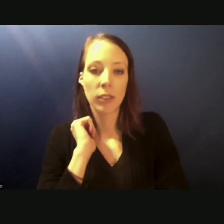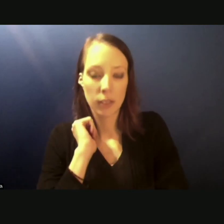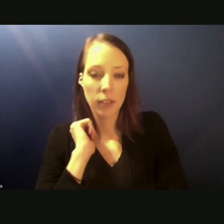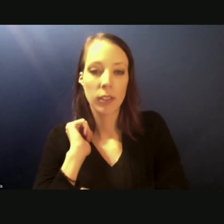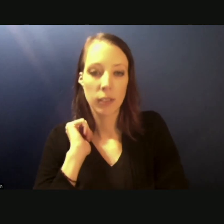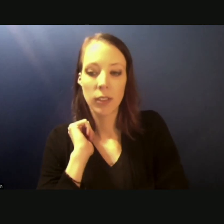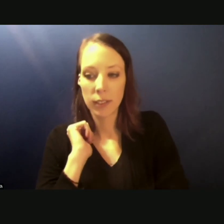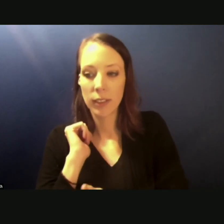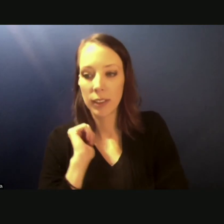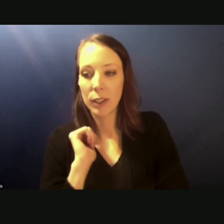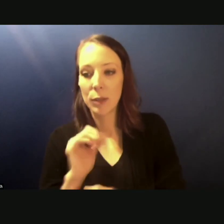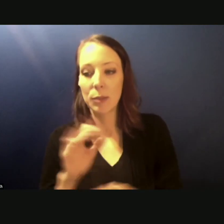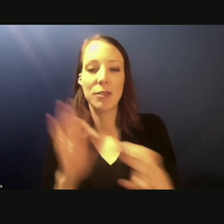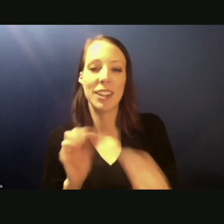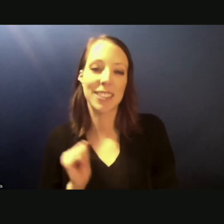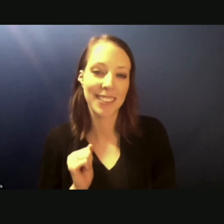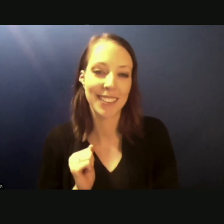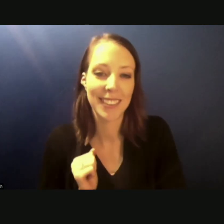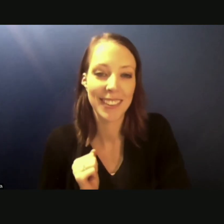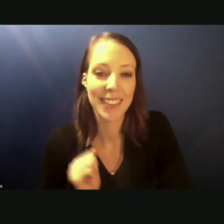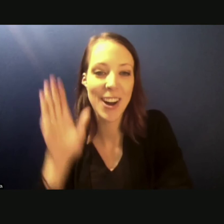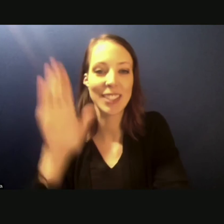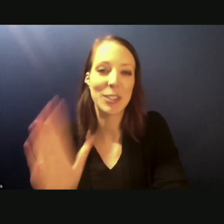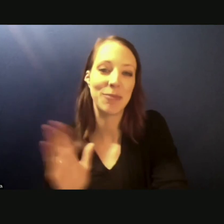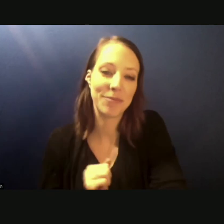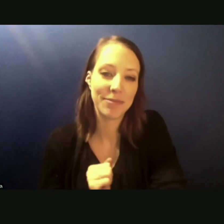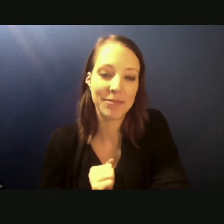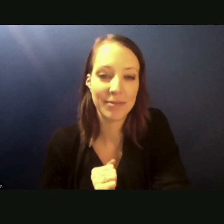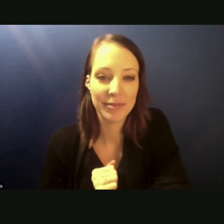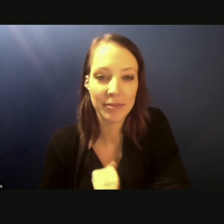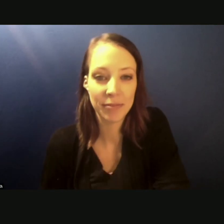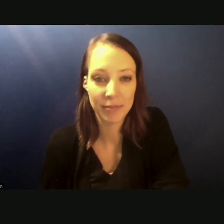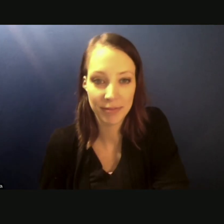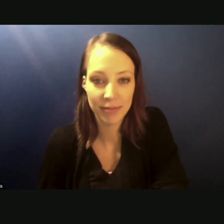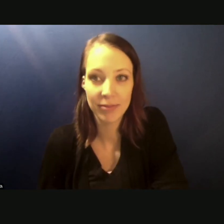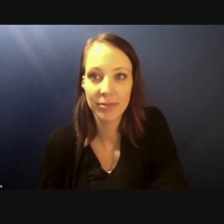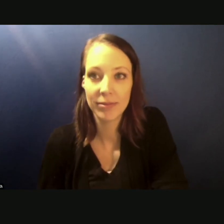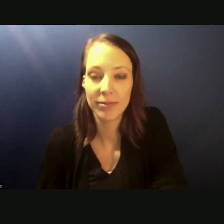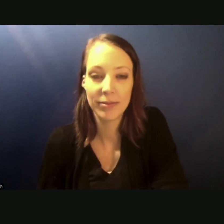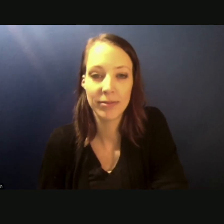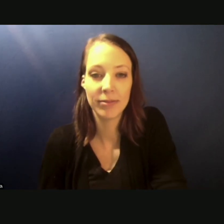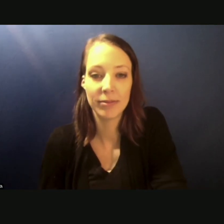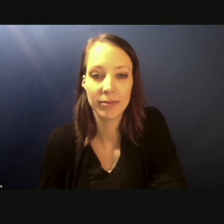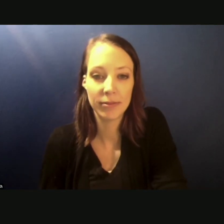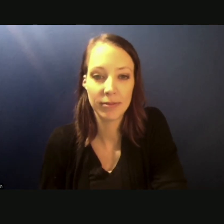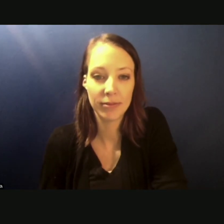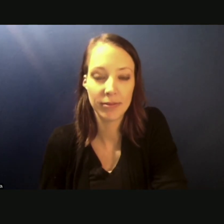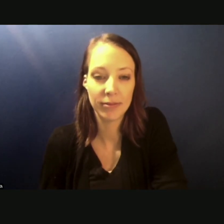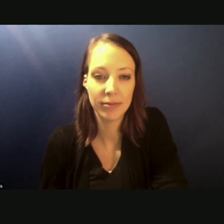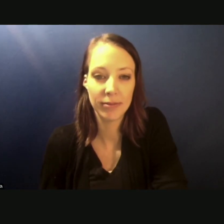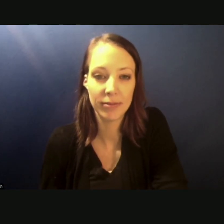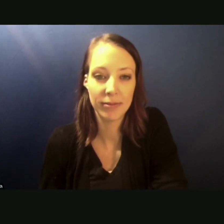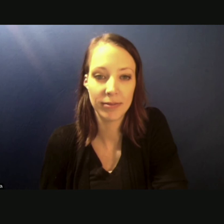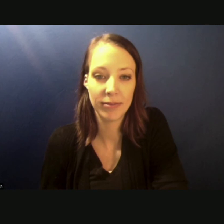together. Yeah. Perfect. So I'm gonna go ahead and get the turkey. Let's just see how